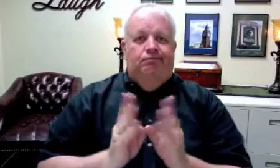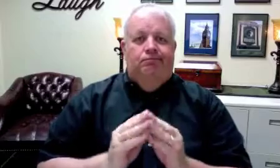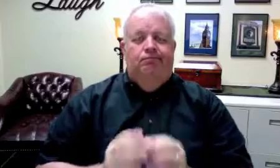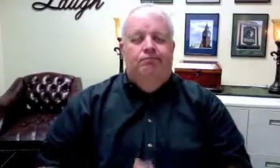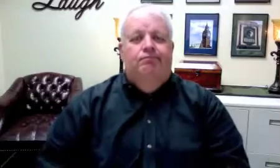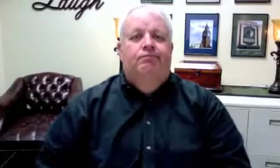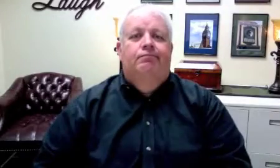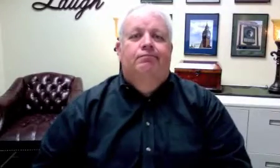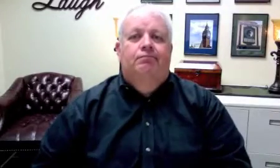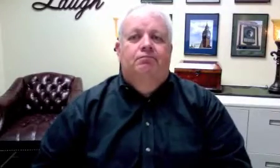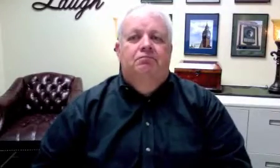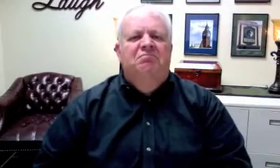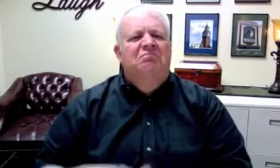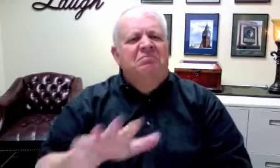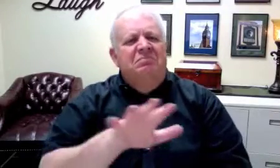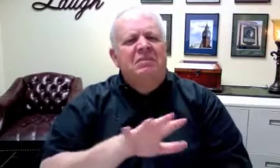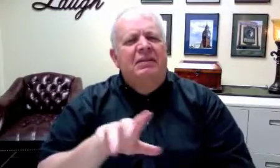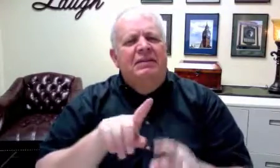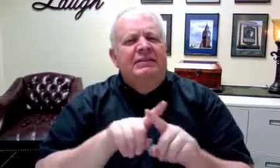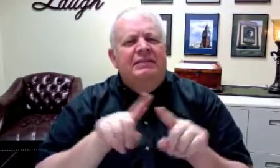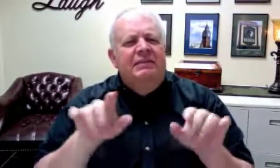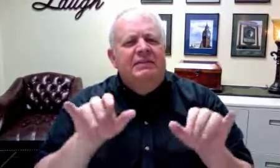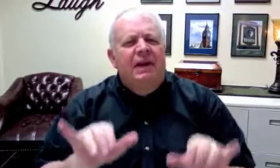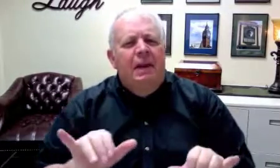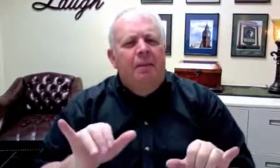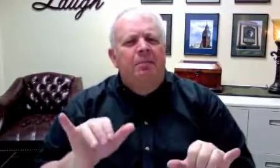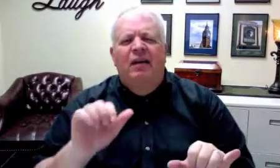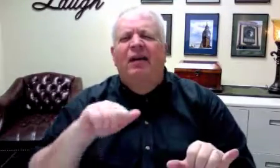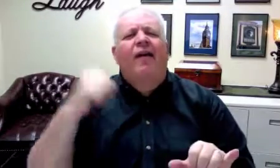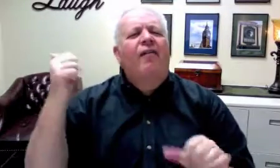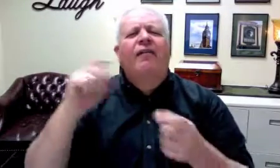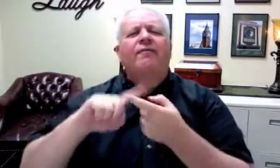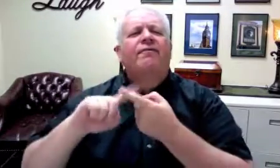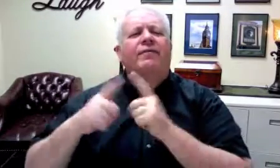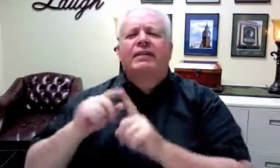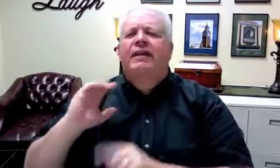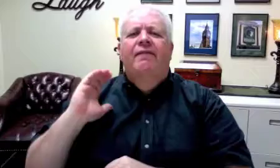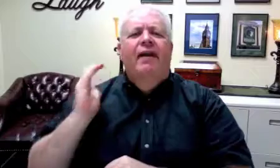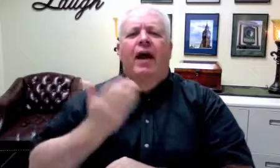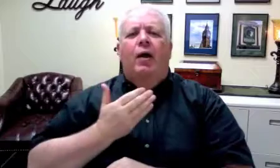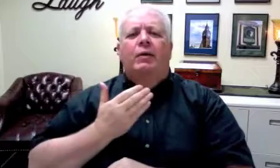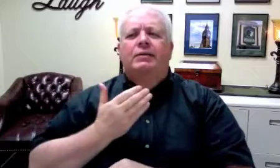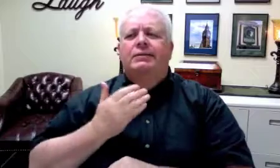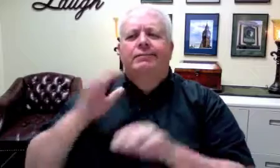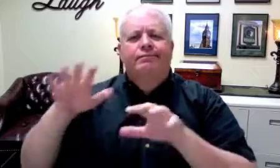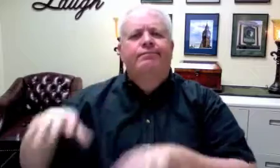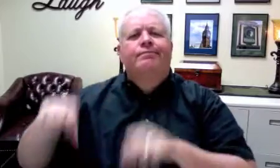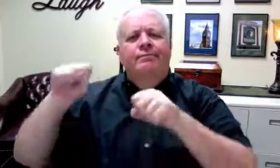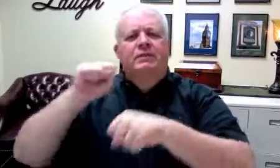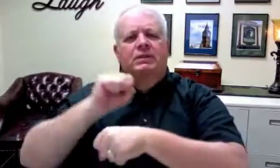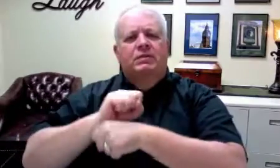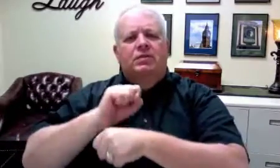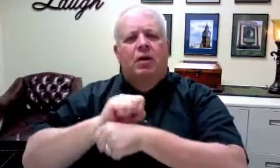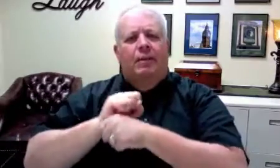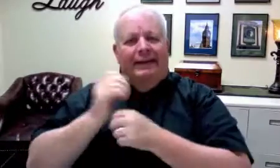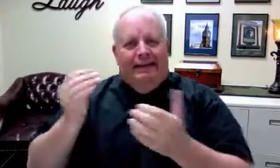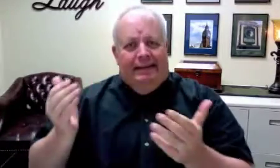About that same time, another friend of ours took a job working at University Hospital with the School